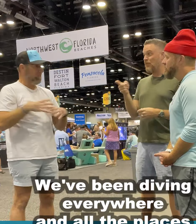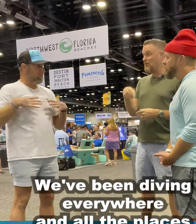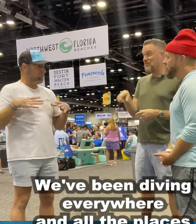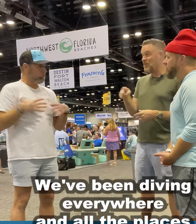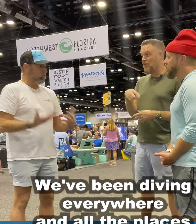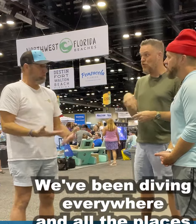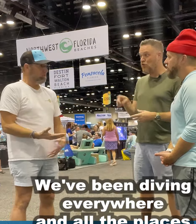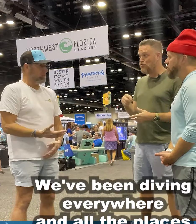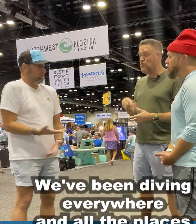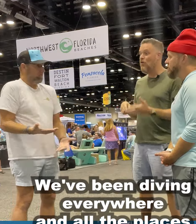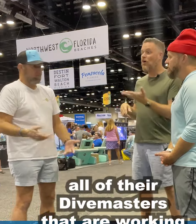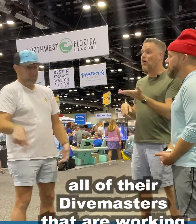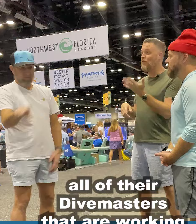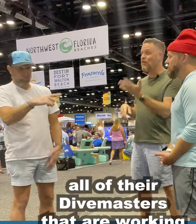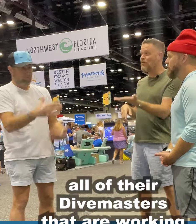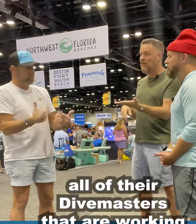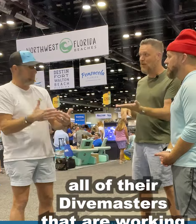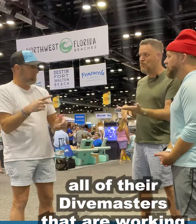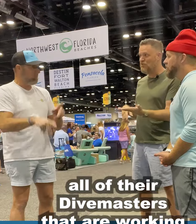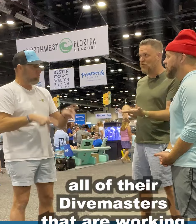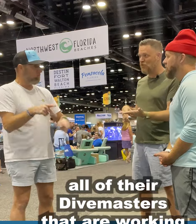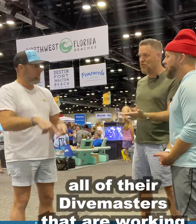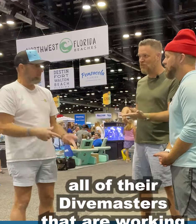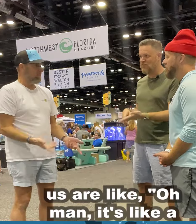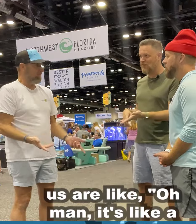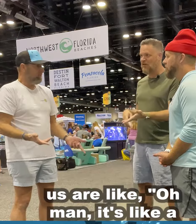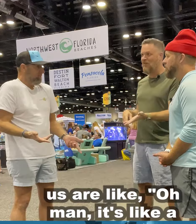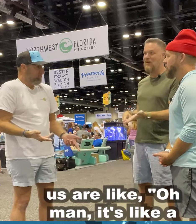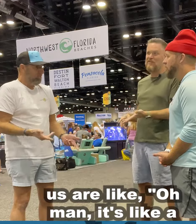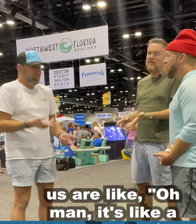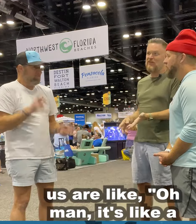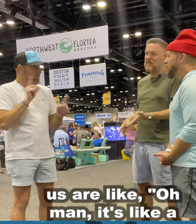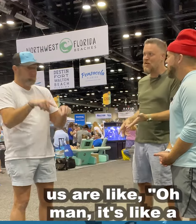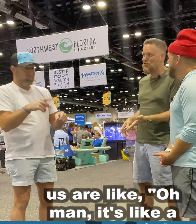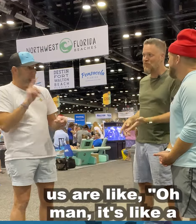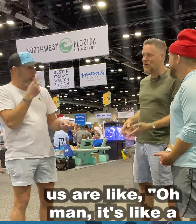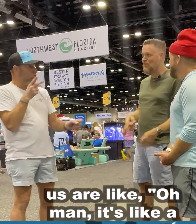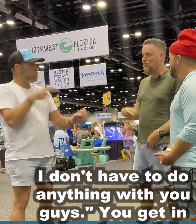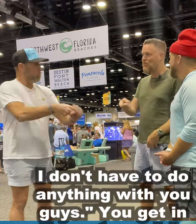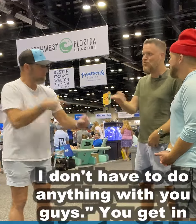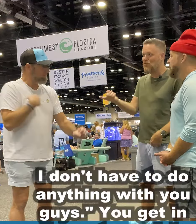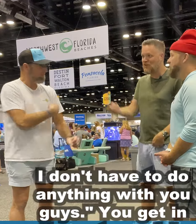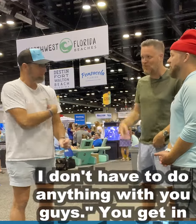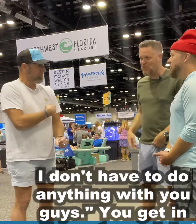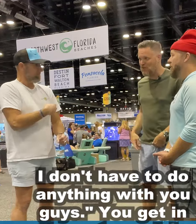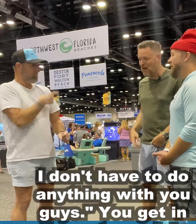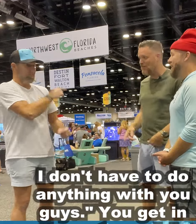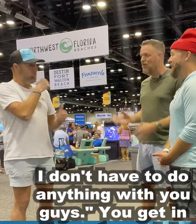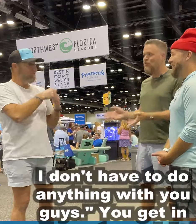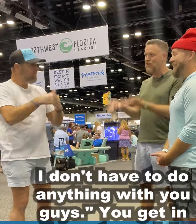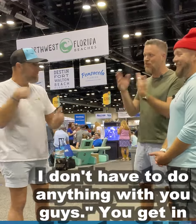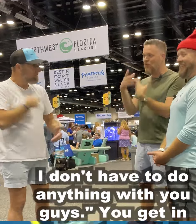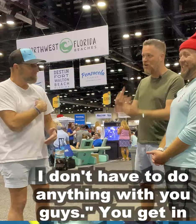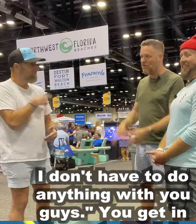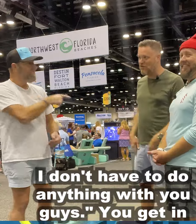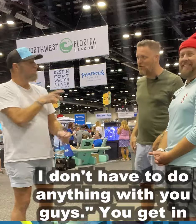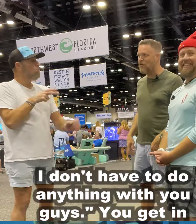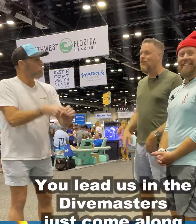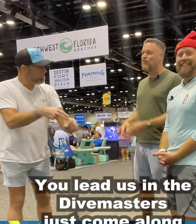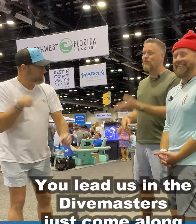places that we go to, all of their dive masters that are working with us are like, oh man, it's like a vacation for us. don't have to do anything with you guys. You get in the water and do it. You